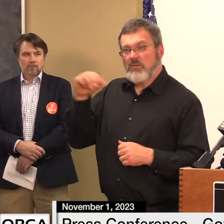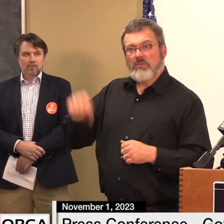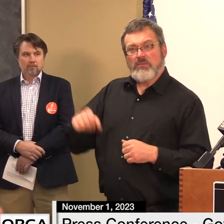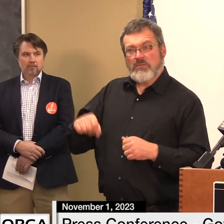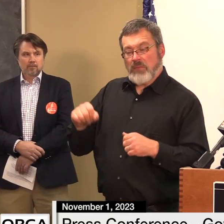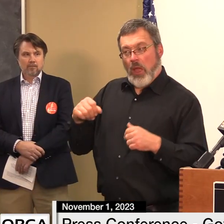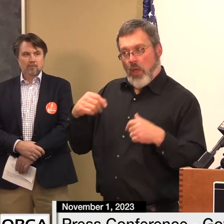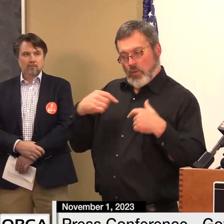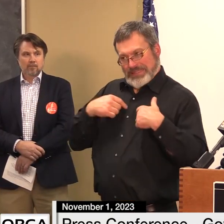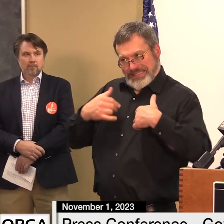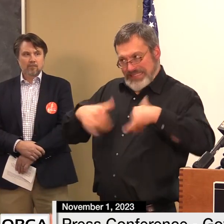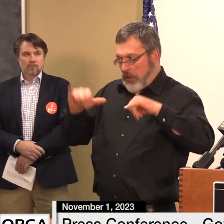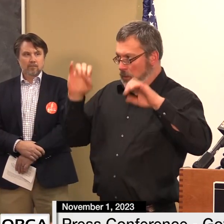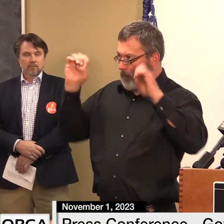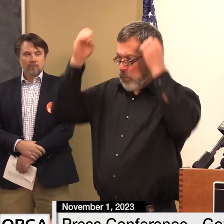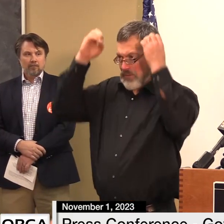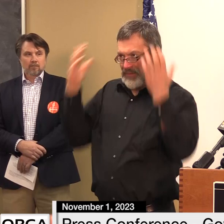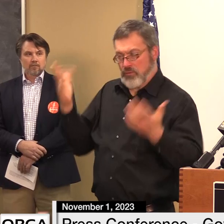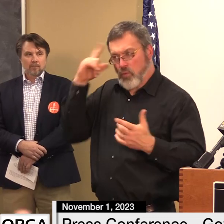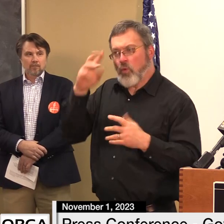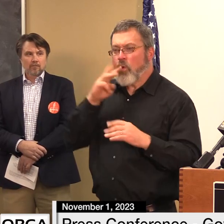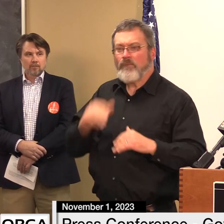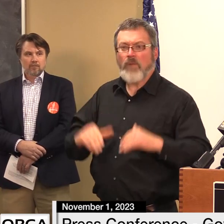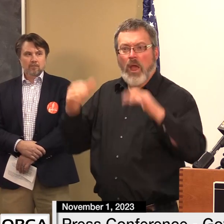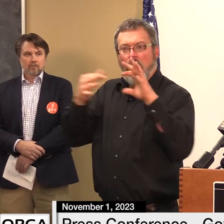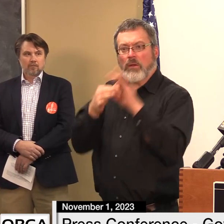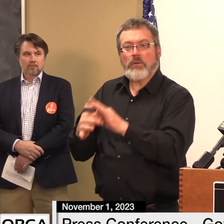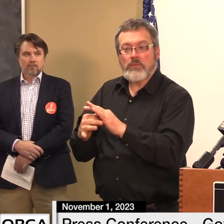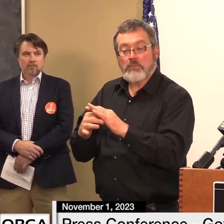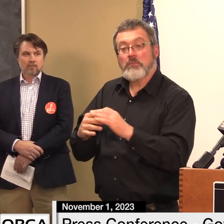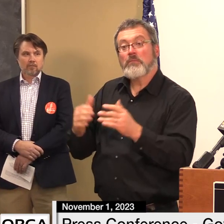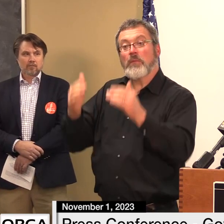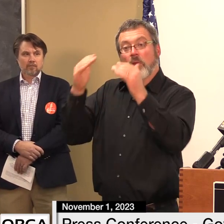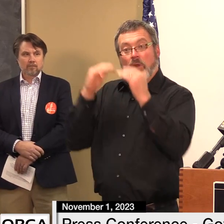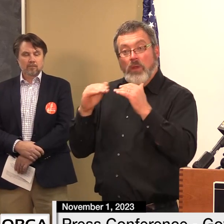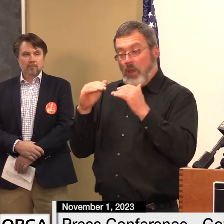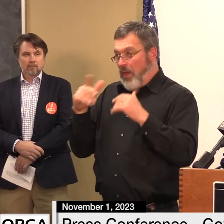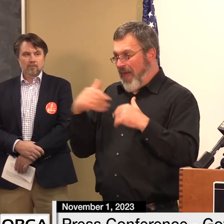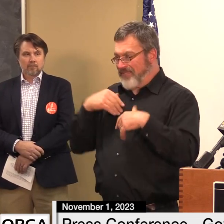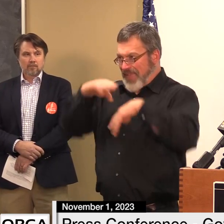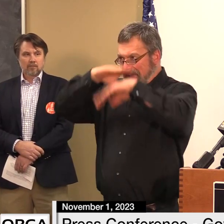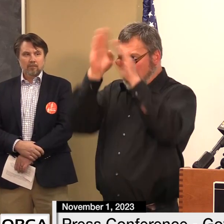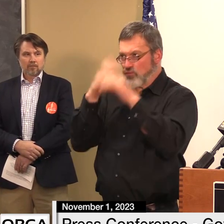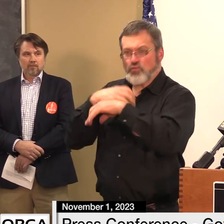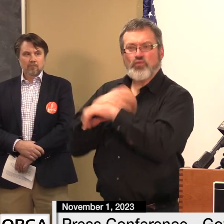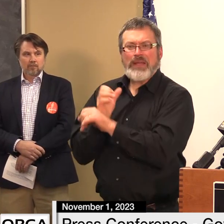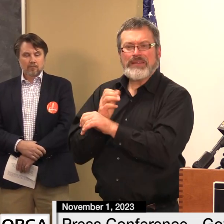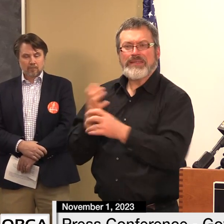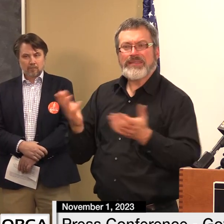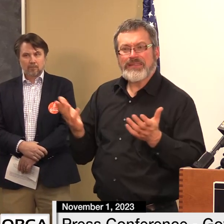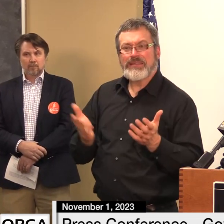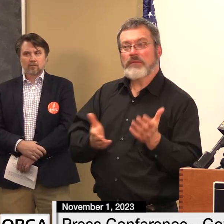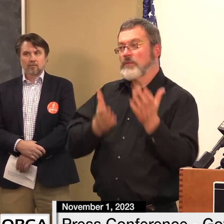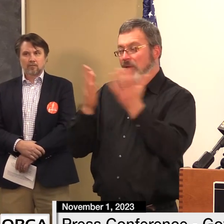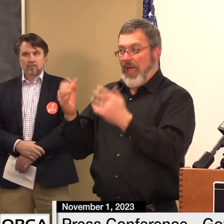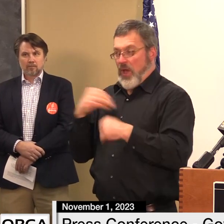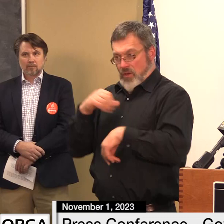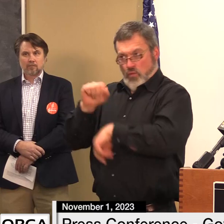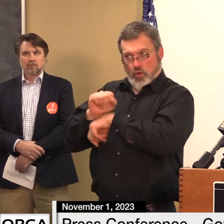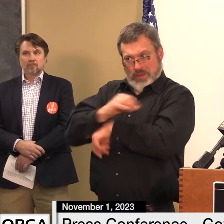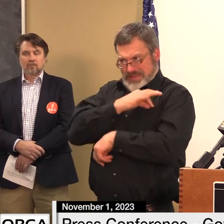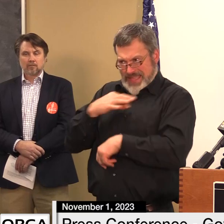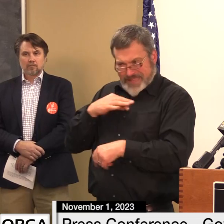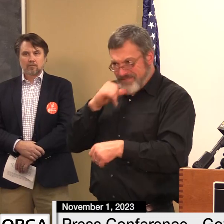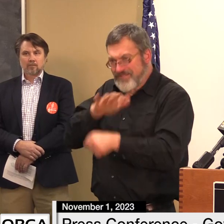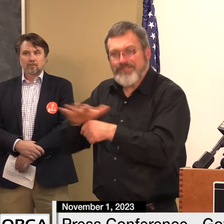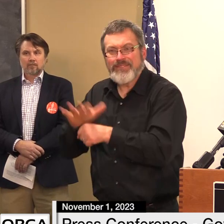in July. We have a housing crisis we're dealing with right now. I believe we have a workforce crisis as well.